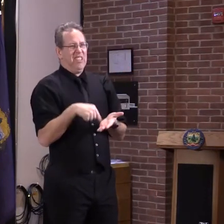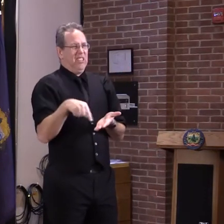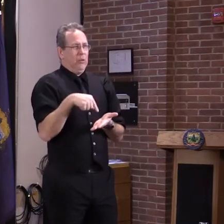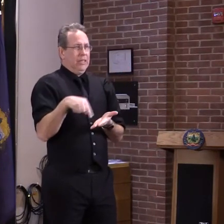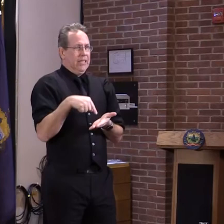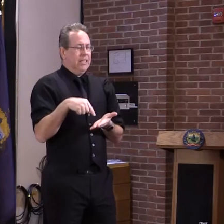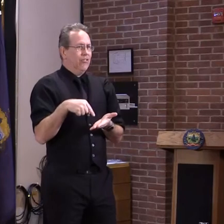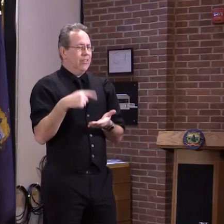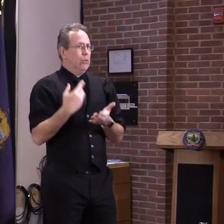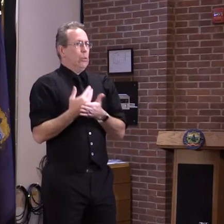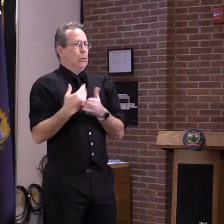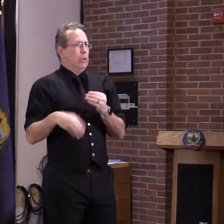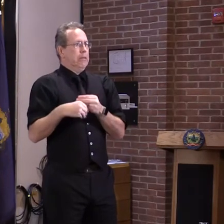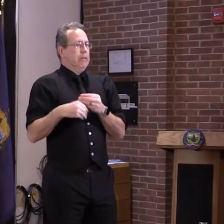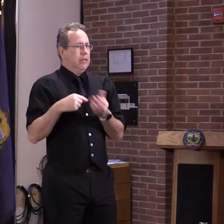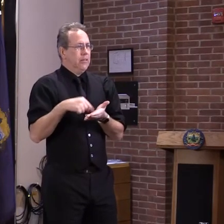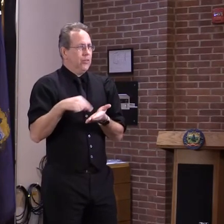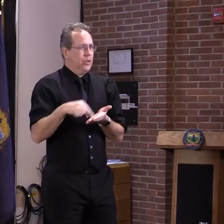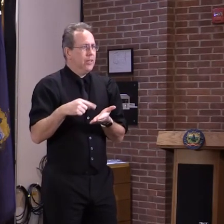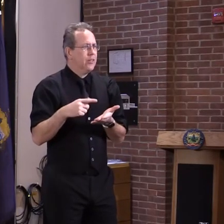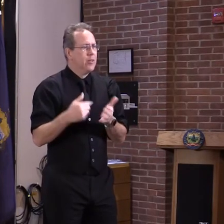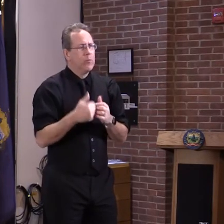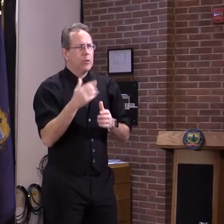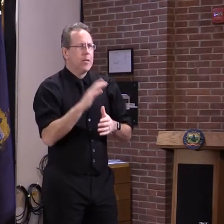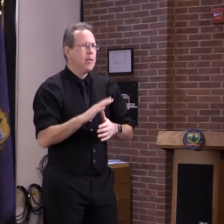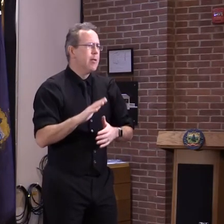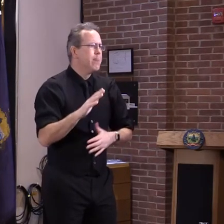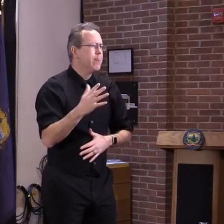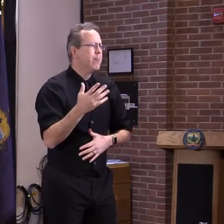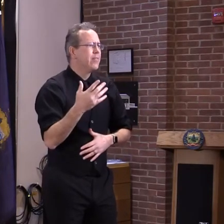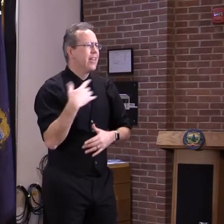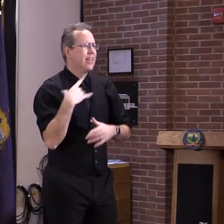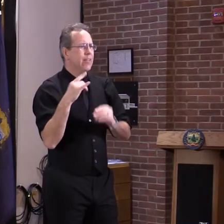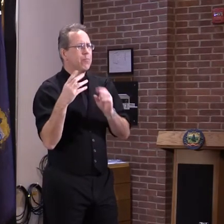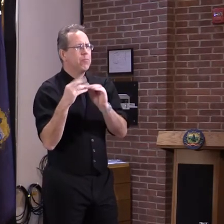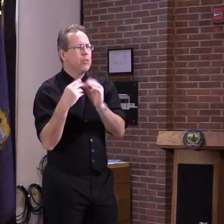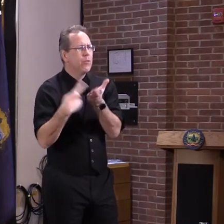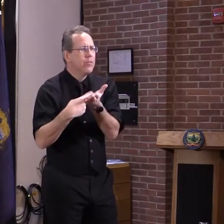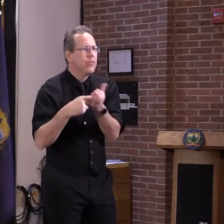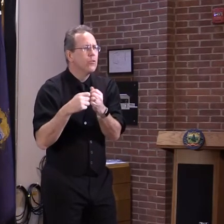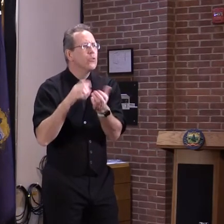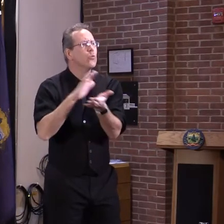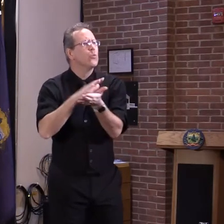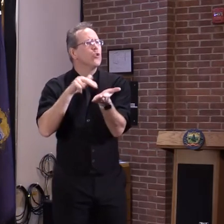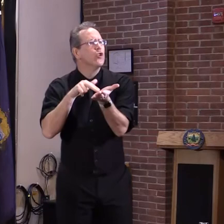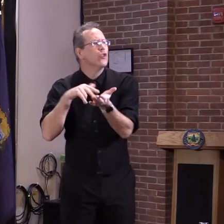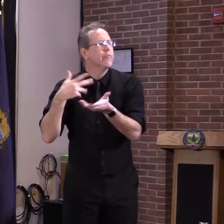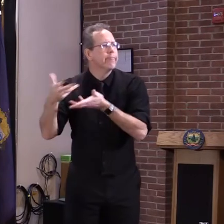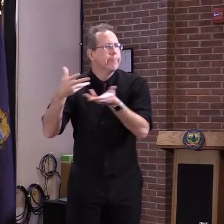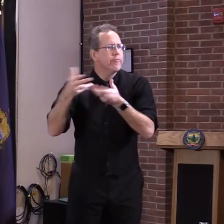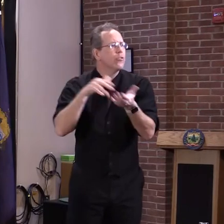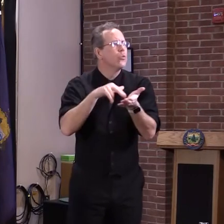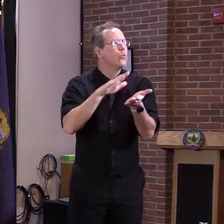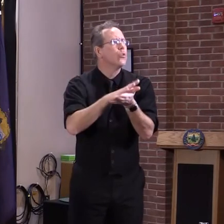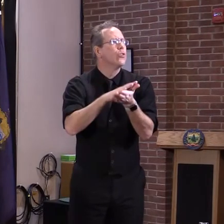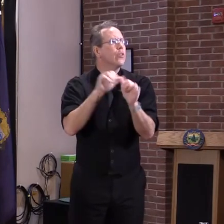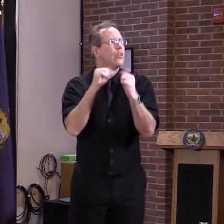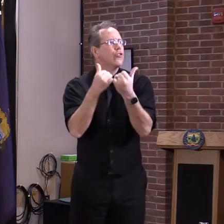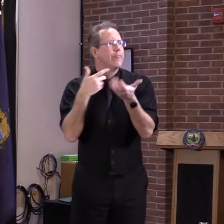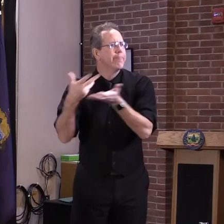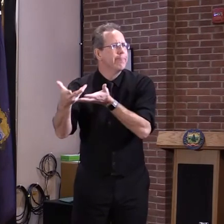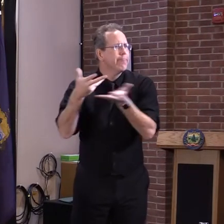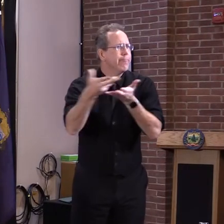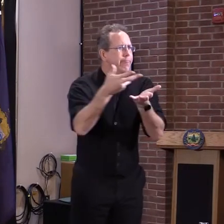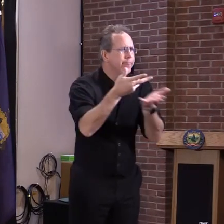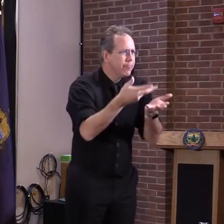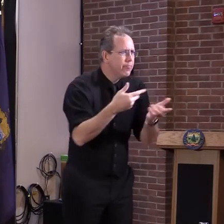majority move. I had a meeting with the School Nurses Leadership Association on late Thursday. And they were still indicating